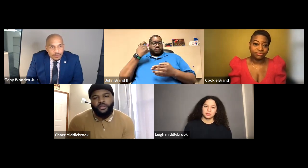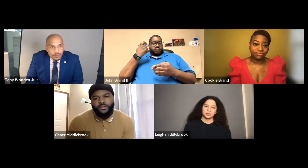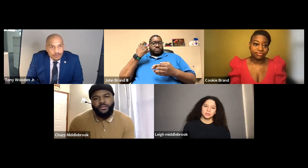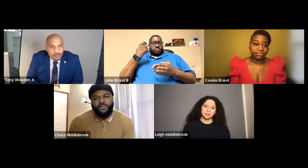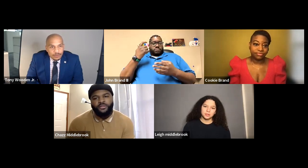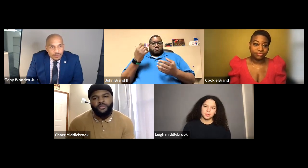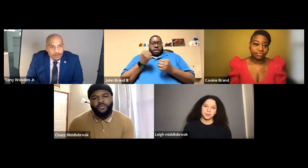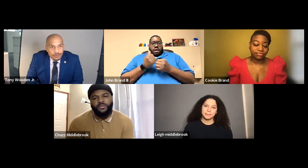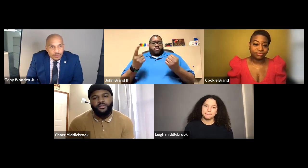privileged because